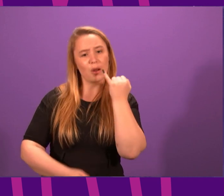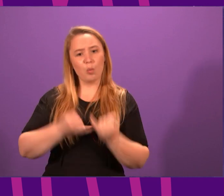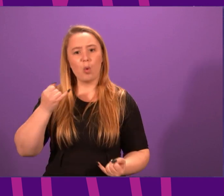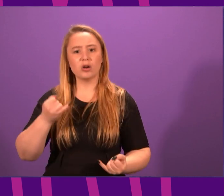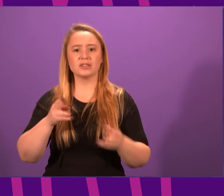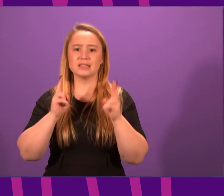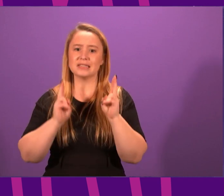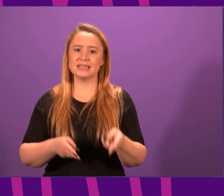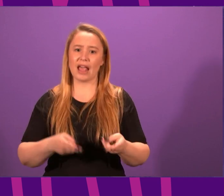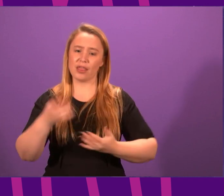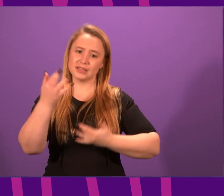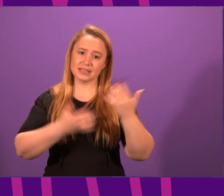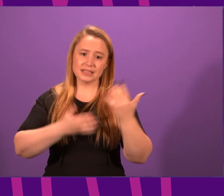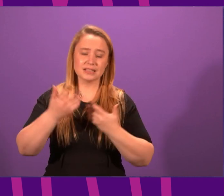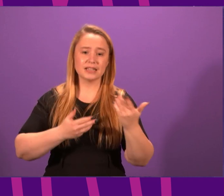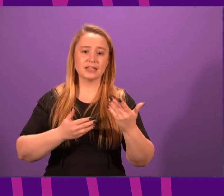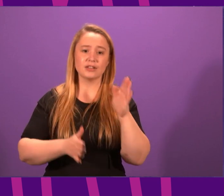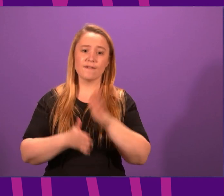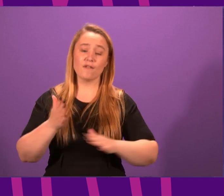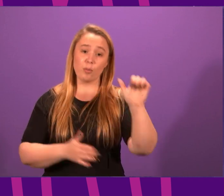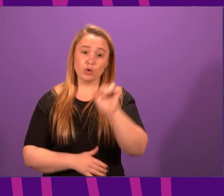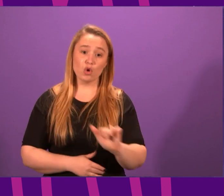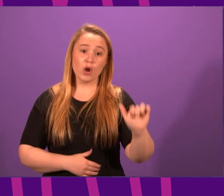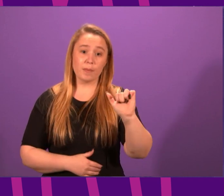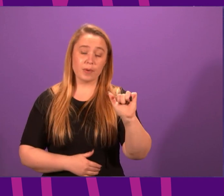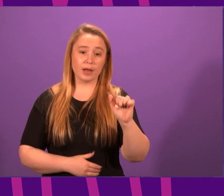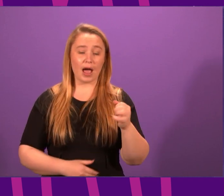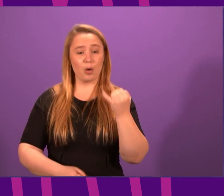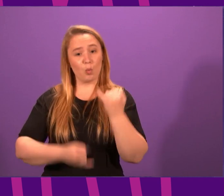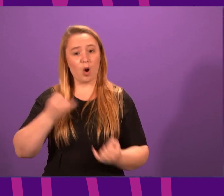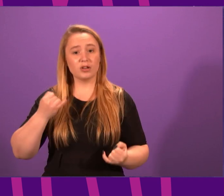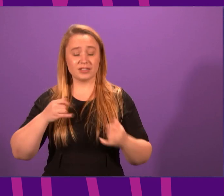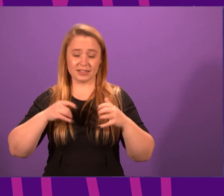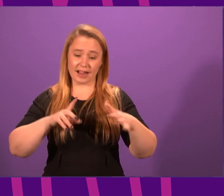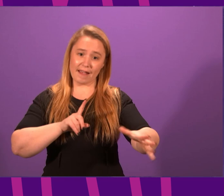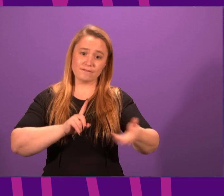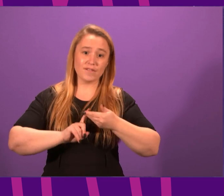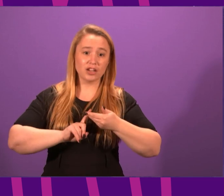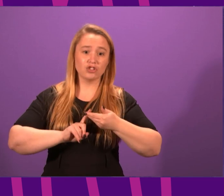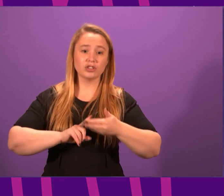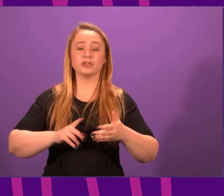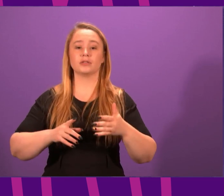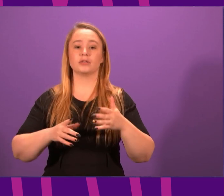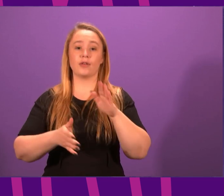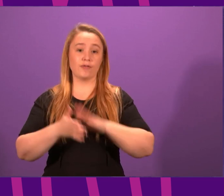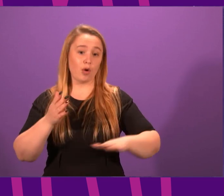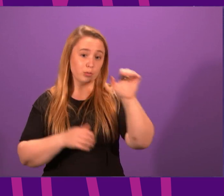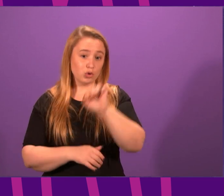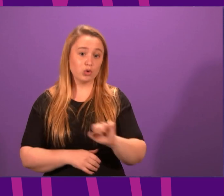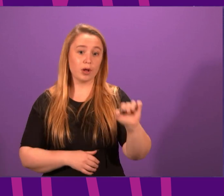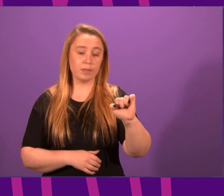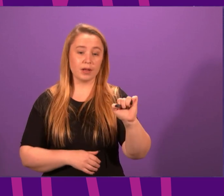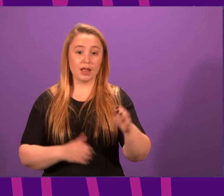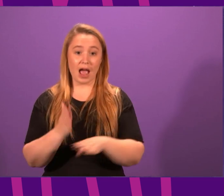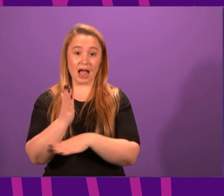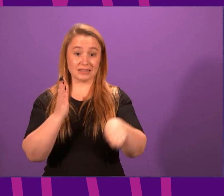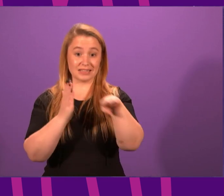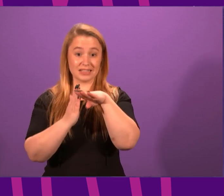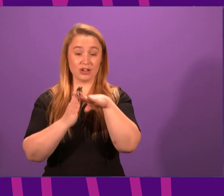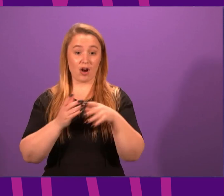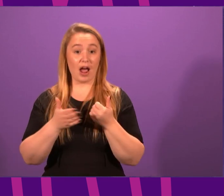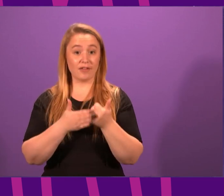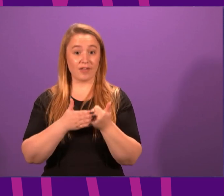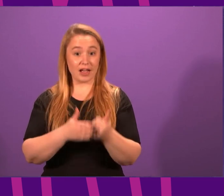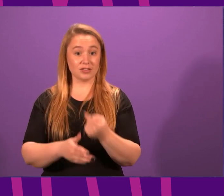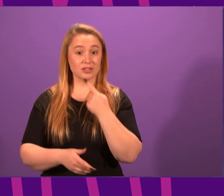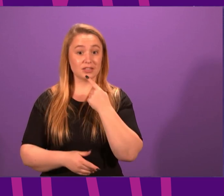anywhere in Europe and infection rates anywhere in Europe, and we did have the government say and senior advisers say that we were on a zero COVID